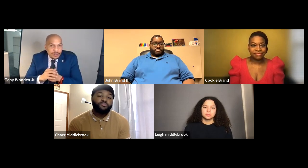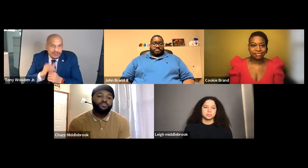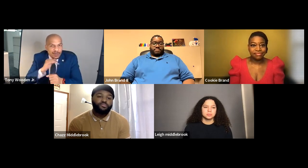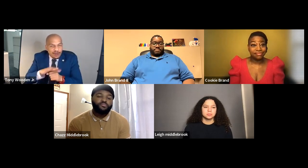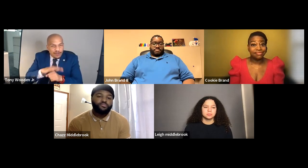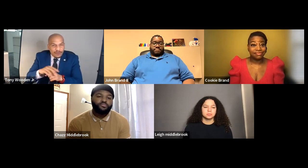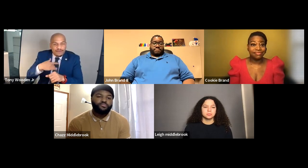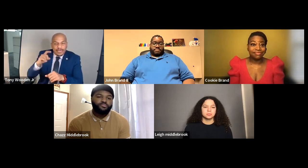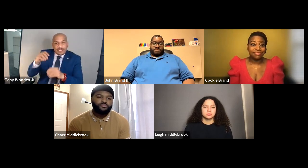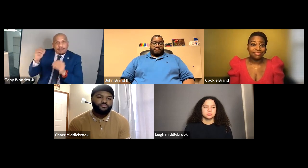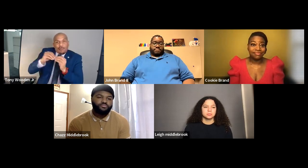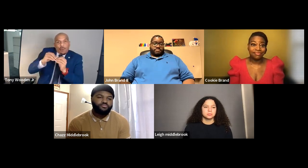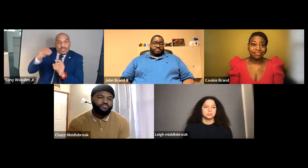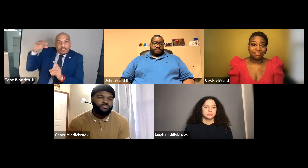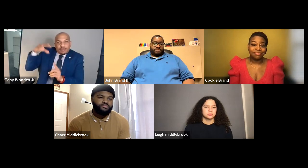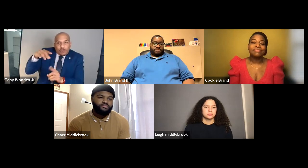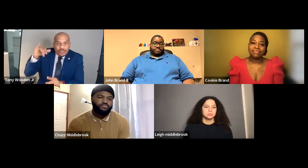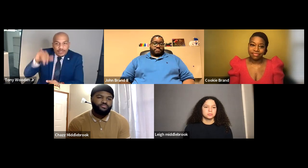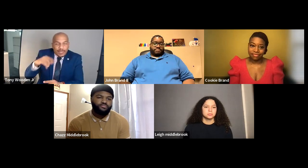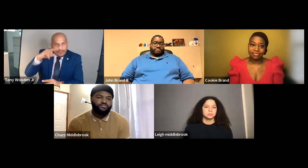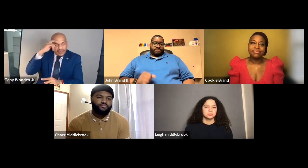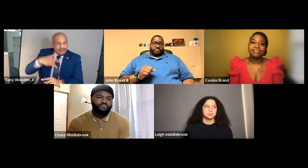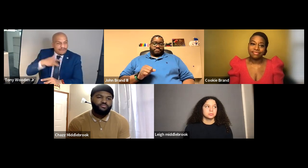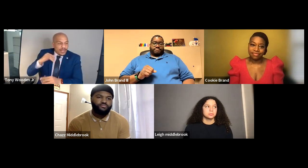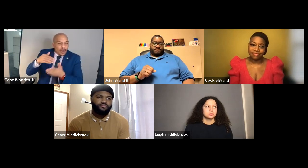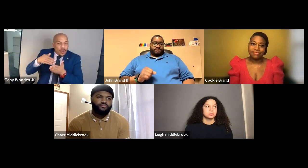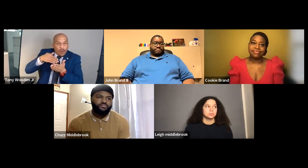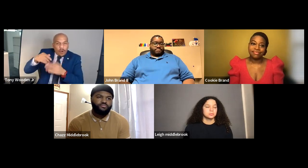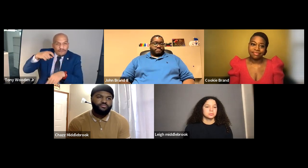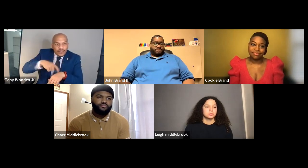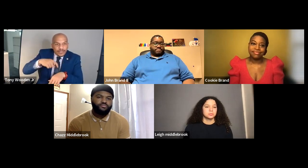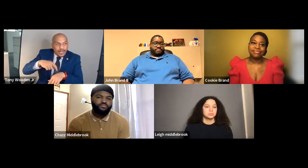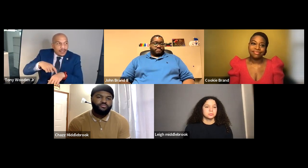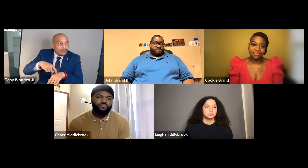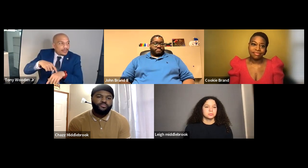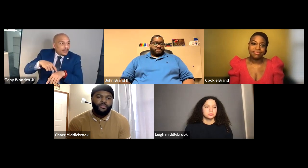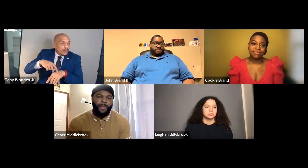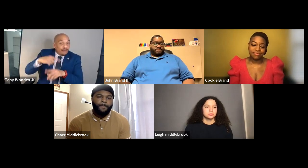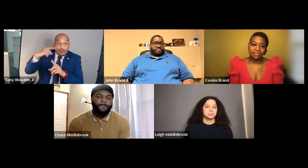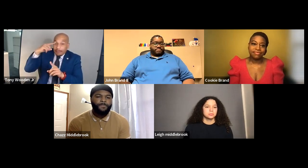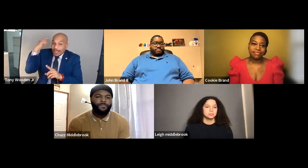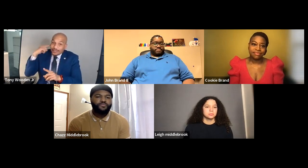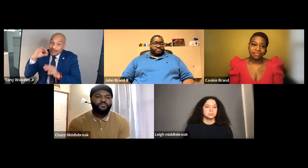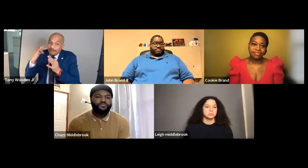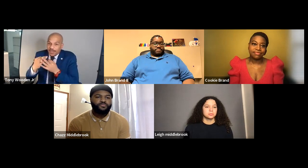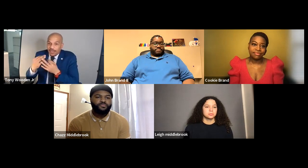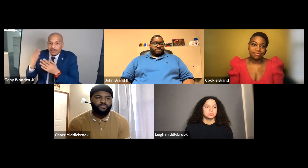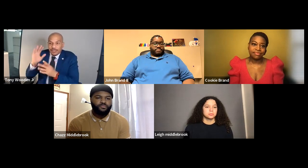signing that they use. I feel like that there's not enough exposure, there's not enough spotlight, to me speaking, on Black deaf